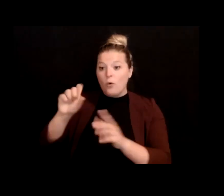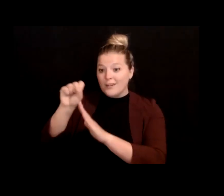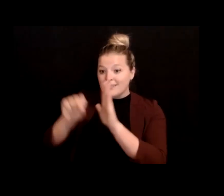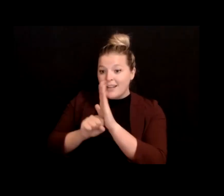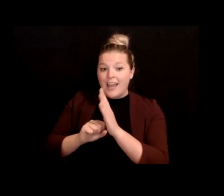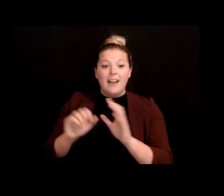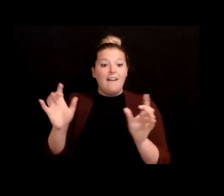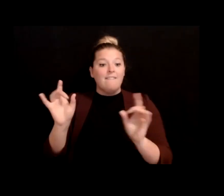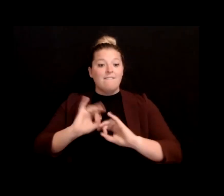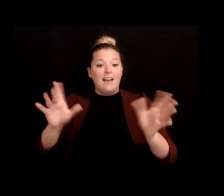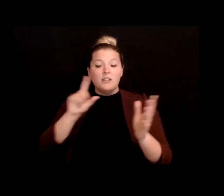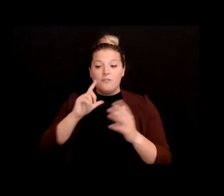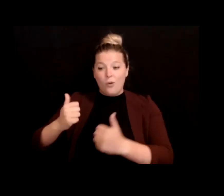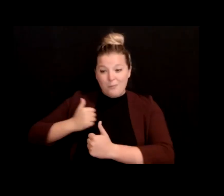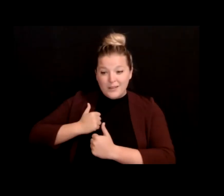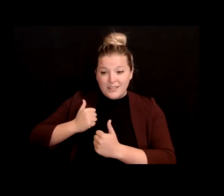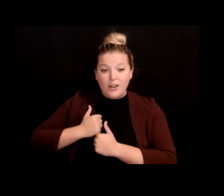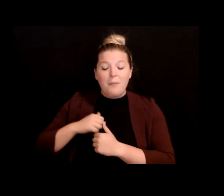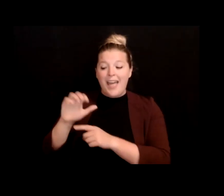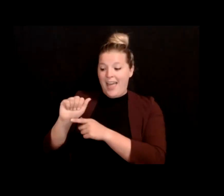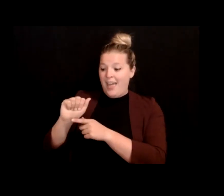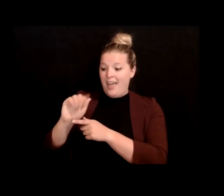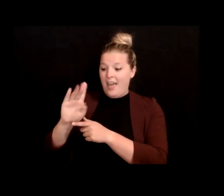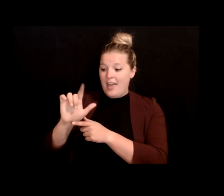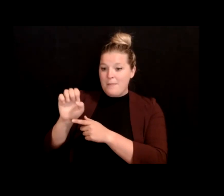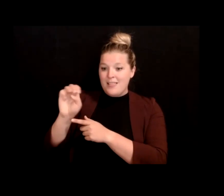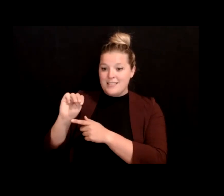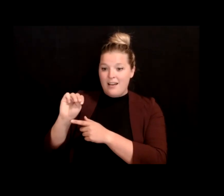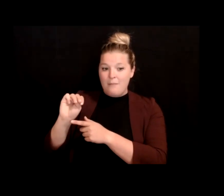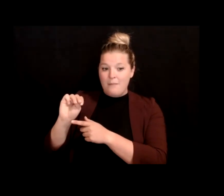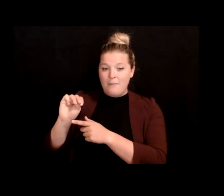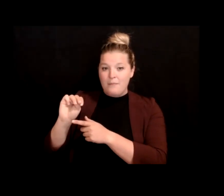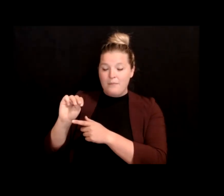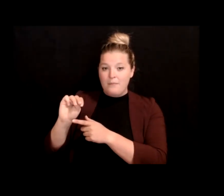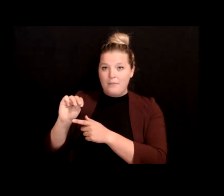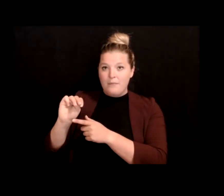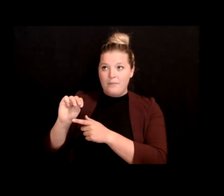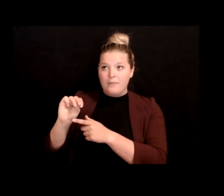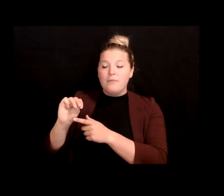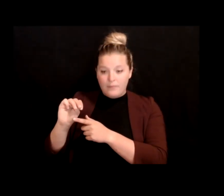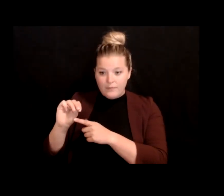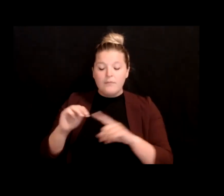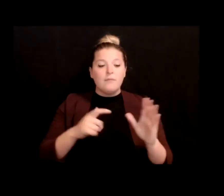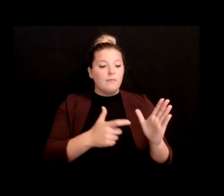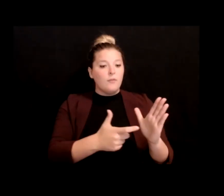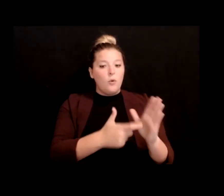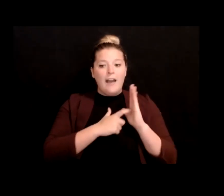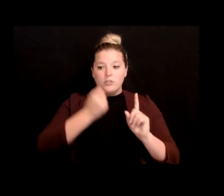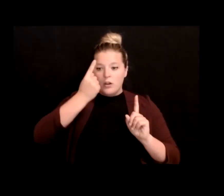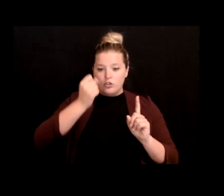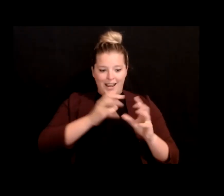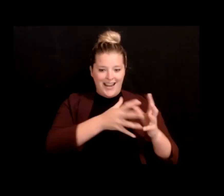and militarization. Ableism is not possible to understand without a deliberately intersectional